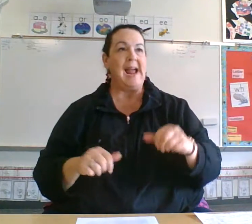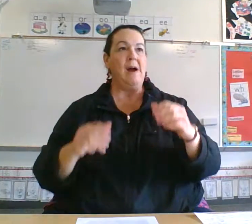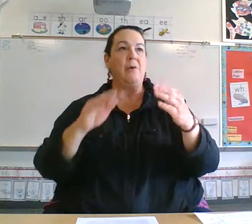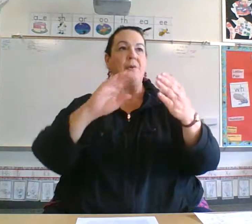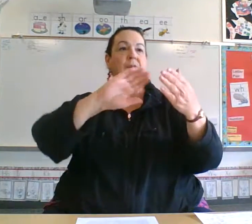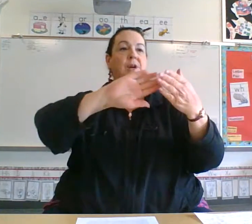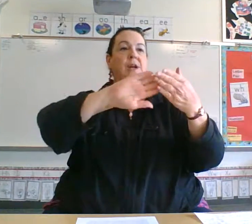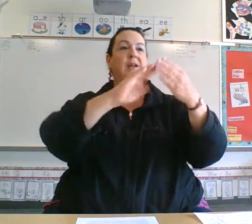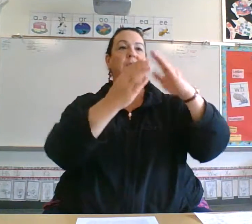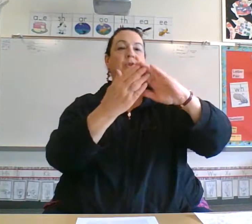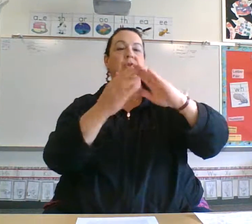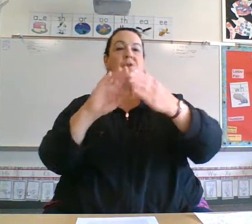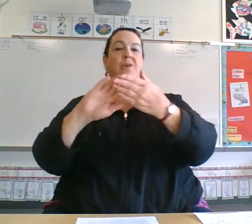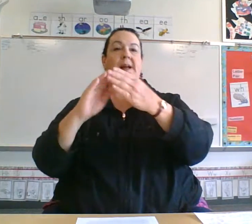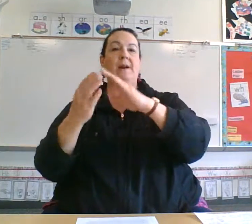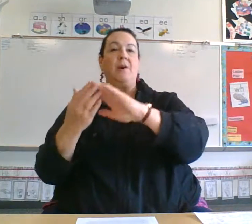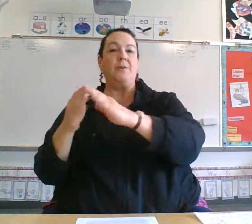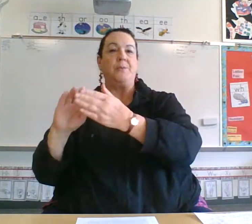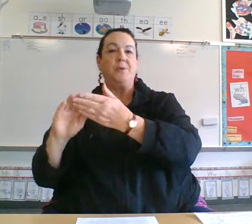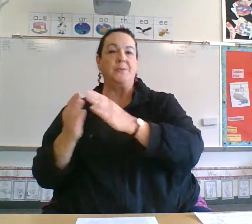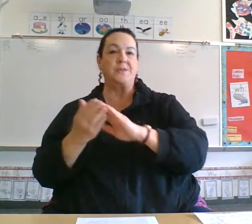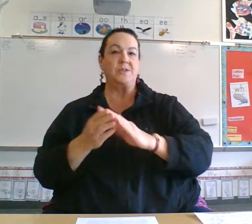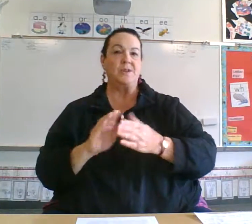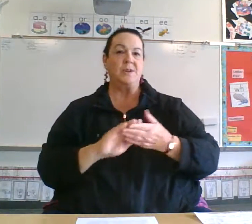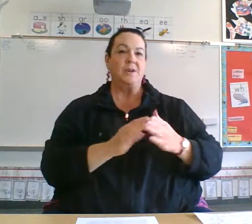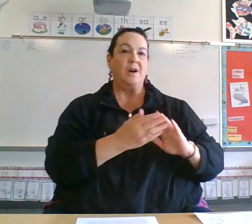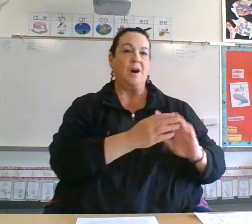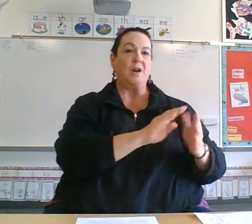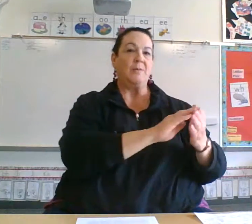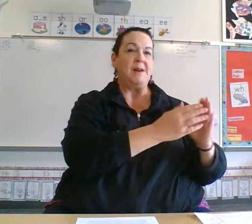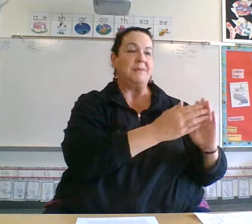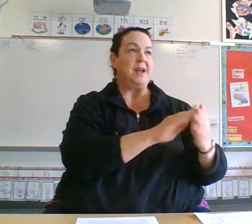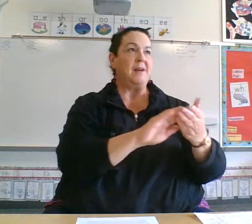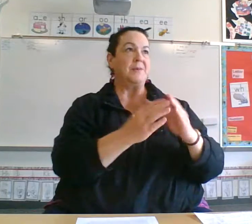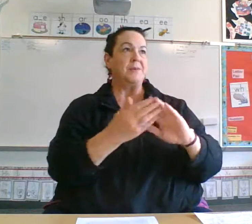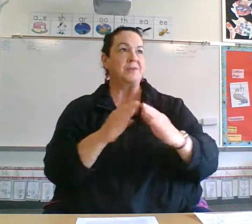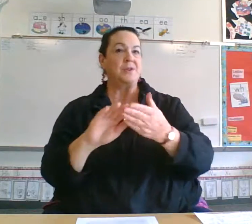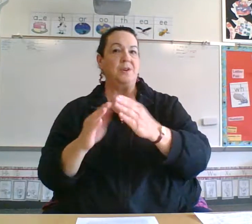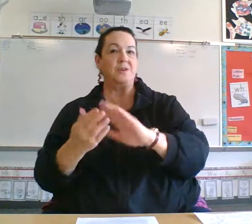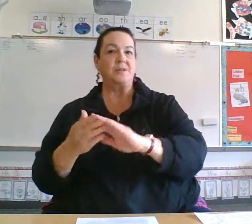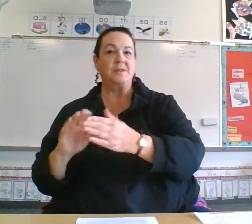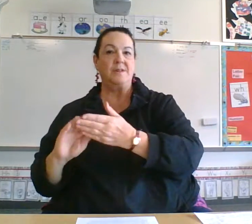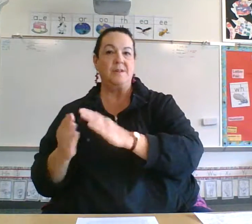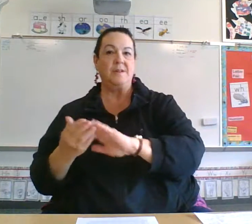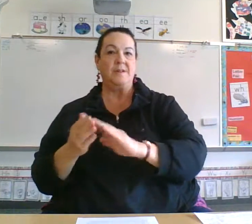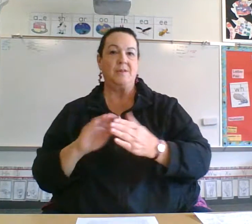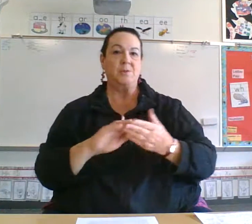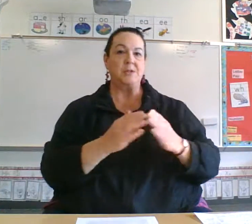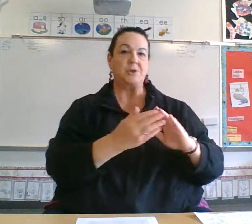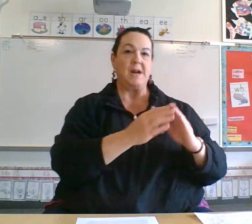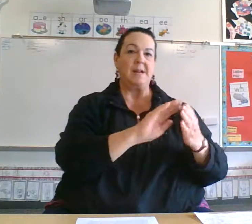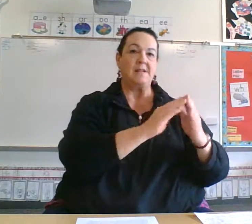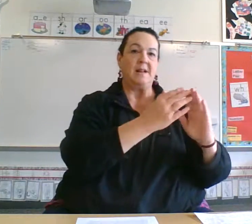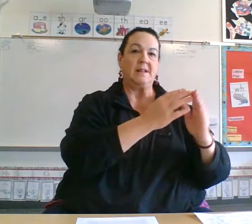Town is like all the roofs all around town. So you just twist your hands like